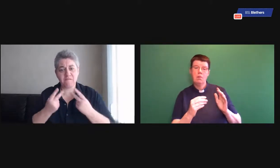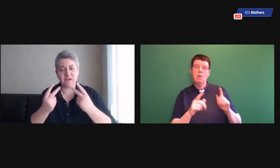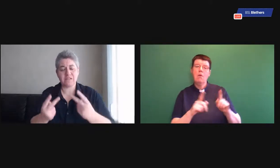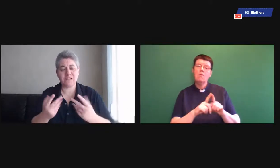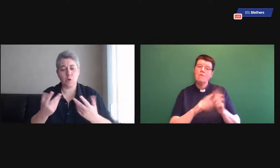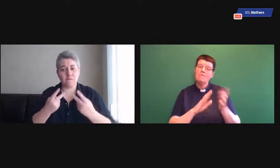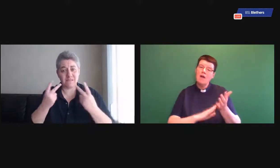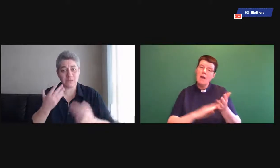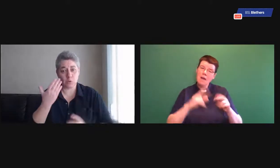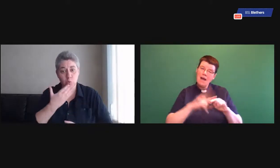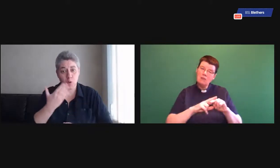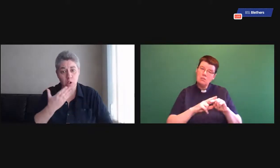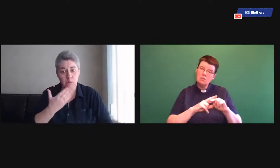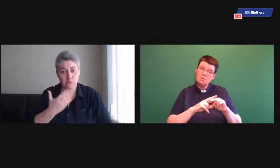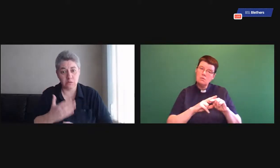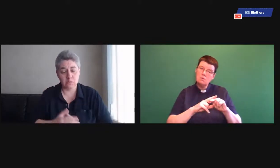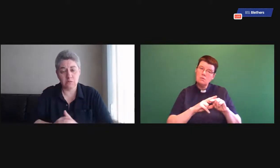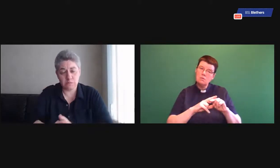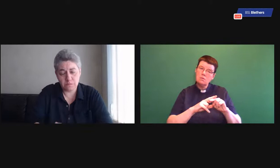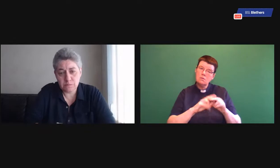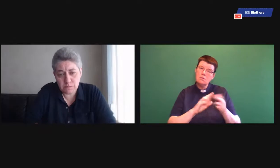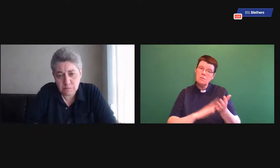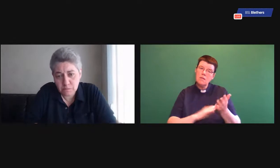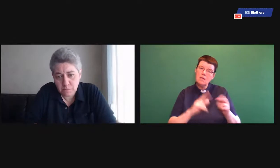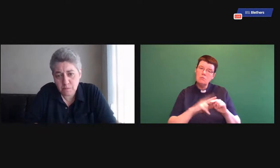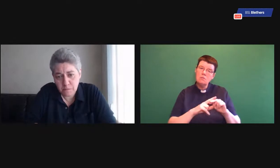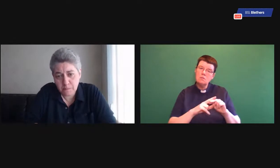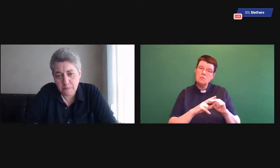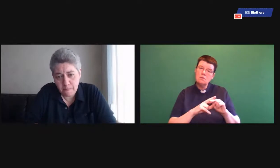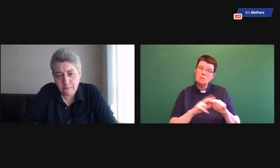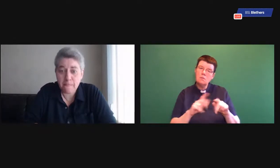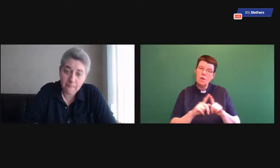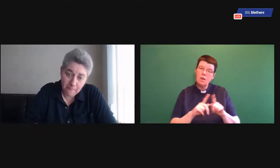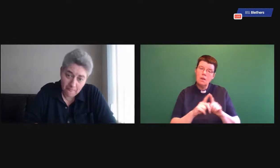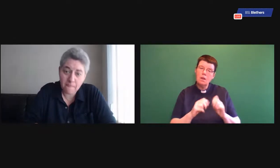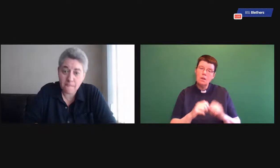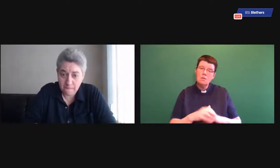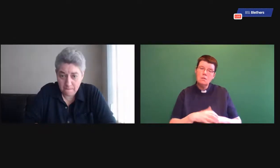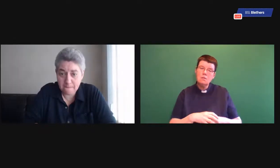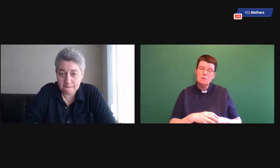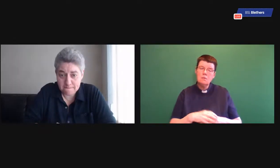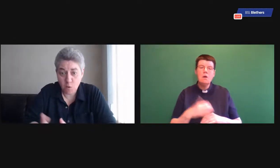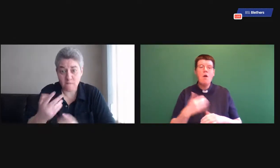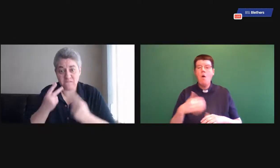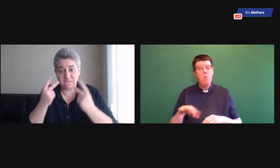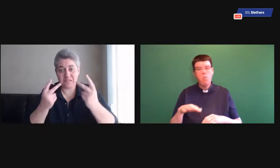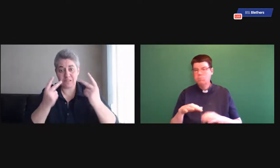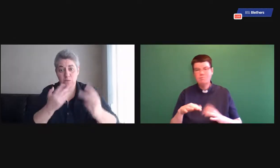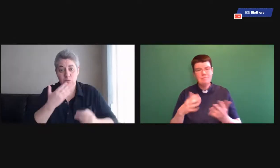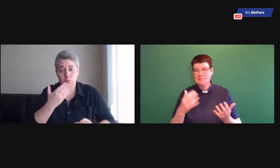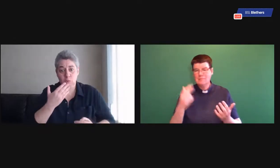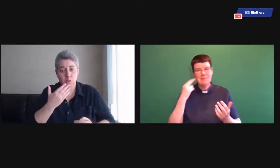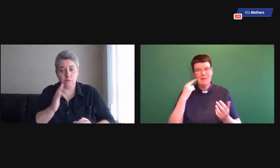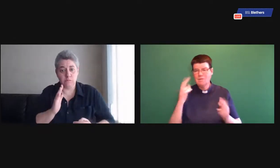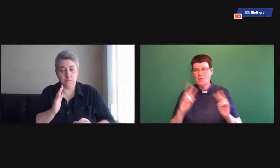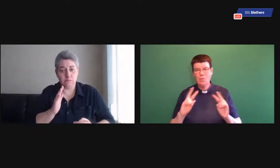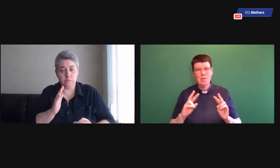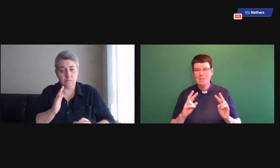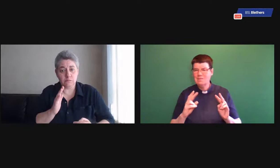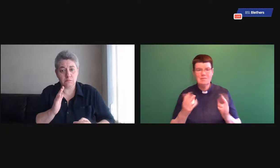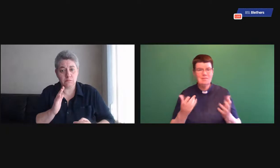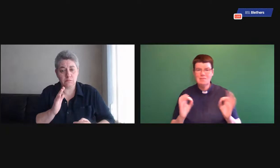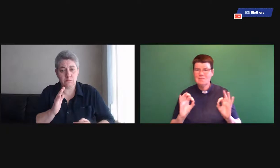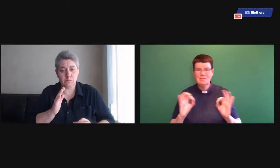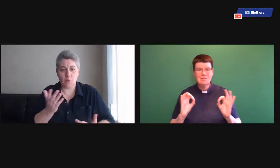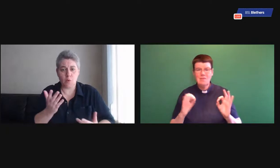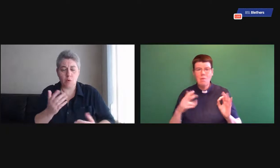their children, and then I could be sort of a role model and introduce myself to the parents too. I think it's just so though they know that